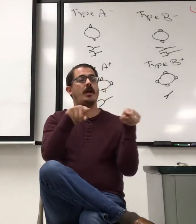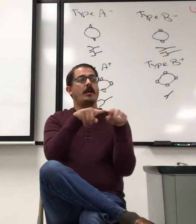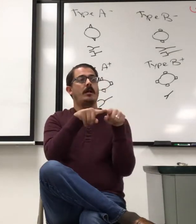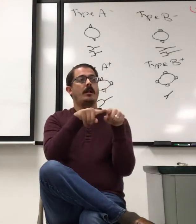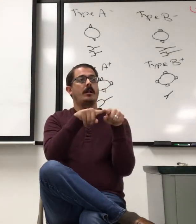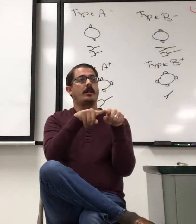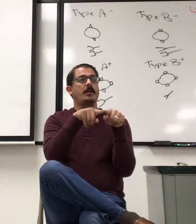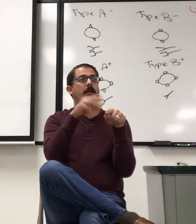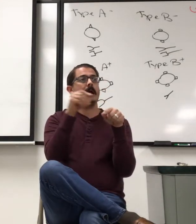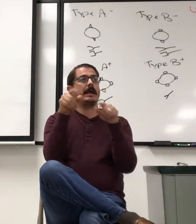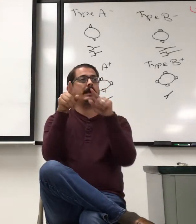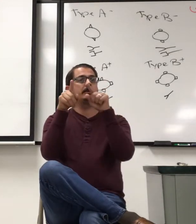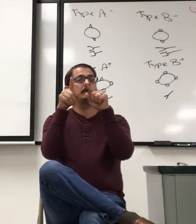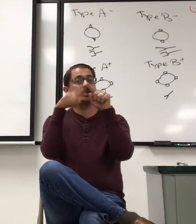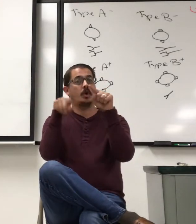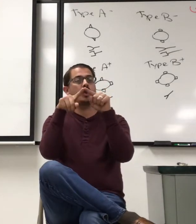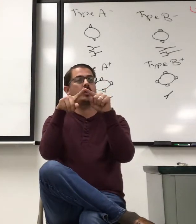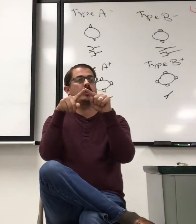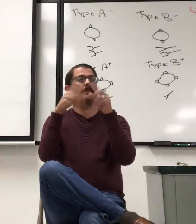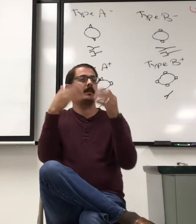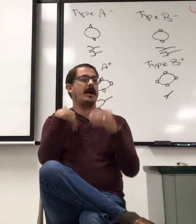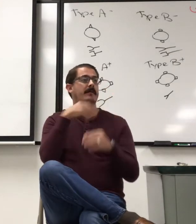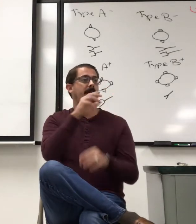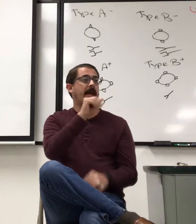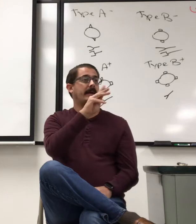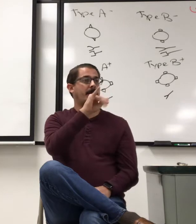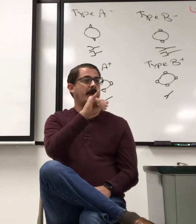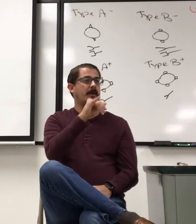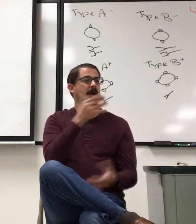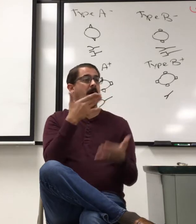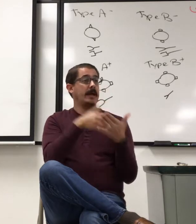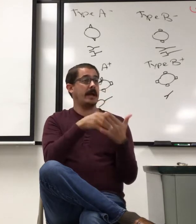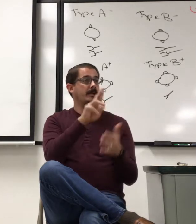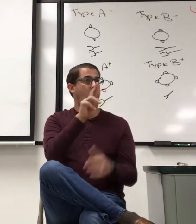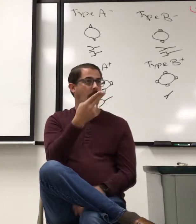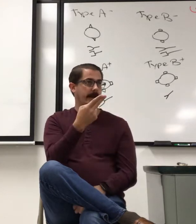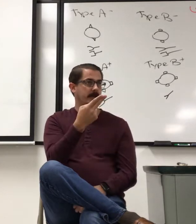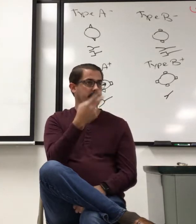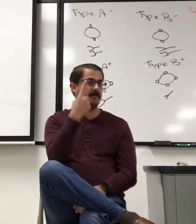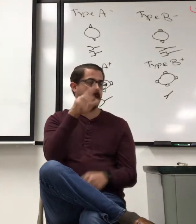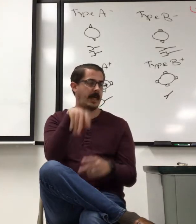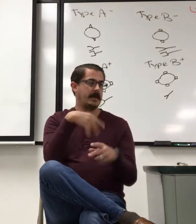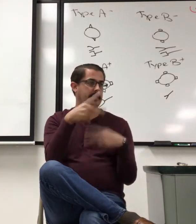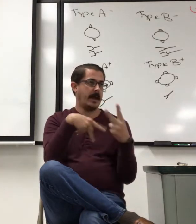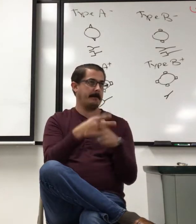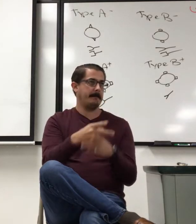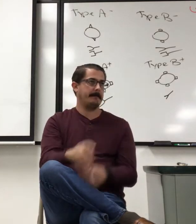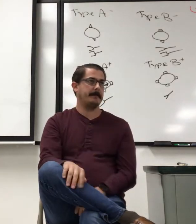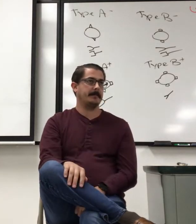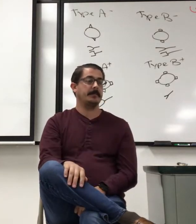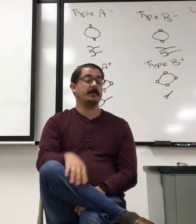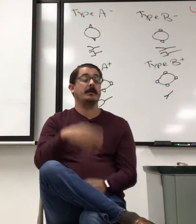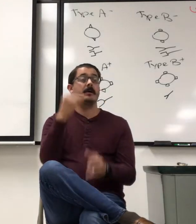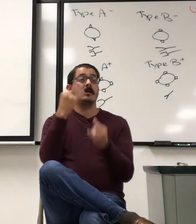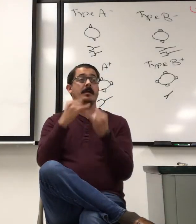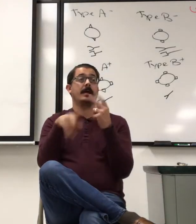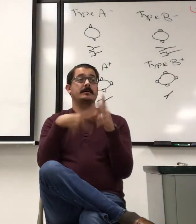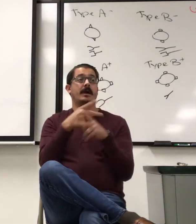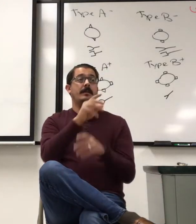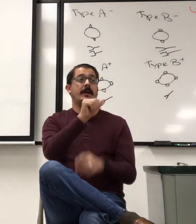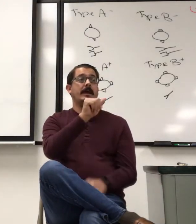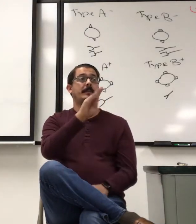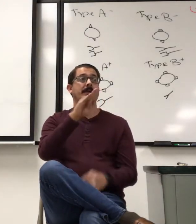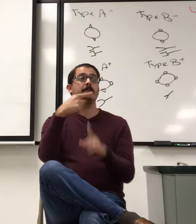and circles. You probably have the antibody against RH for that type. The last type is type